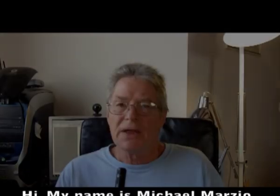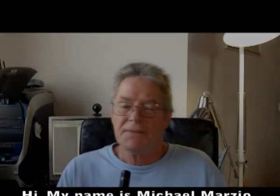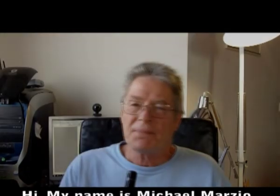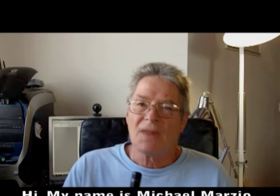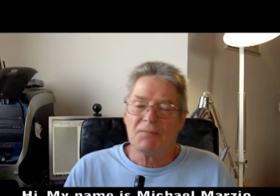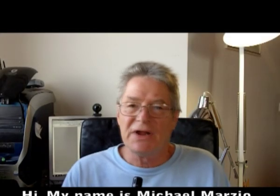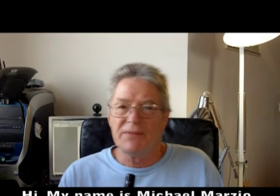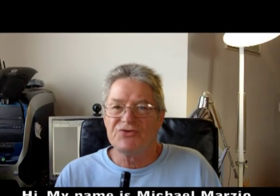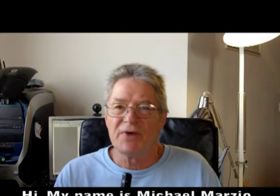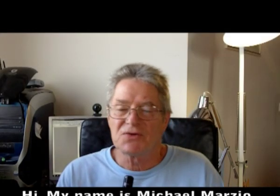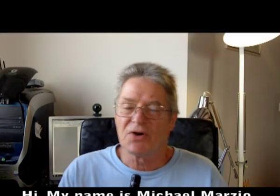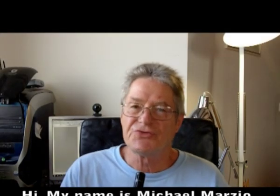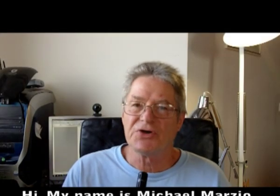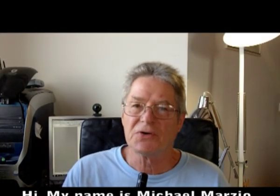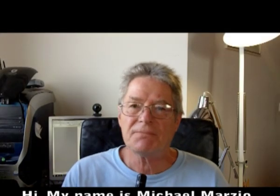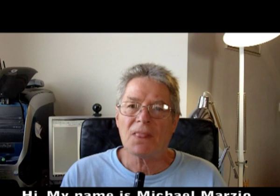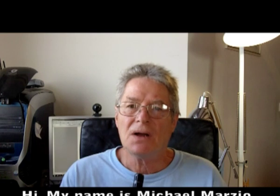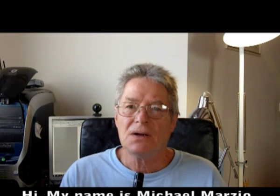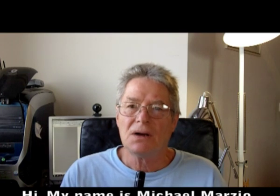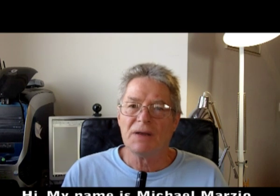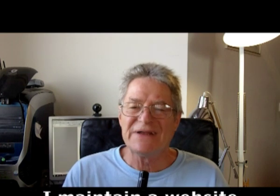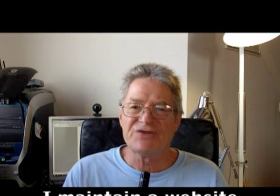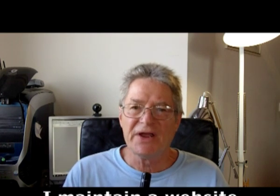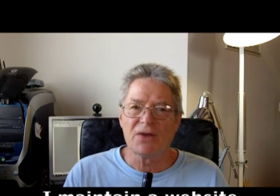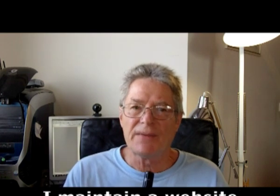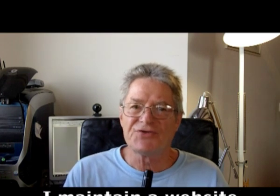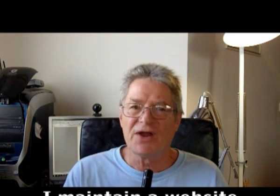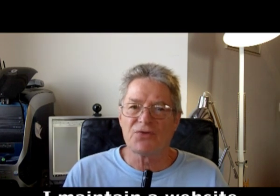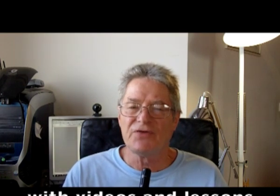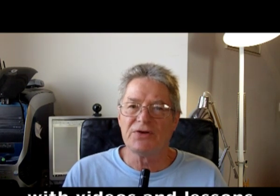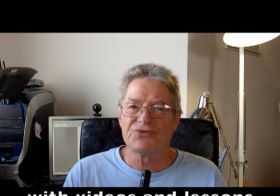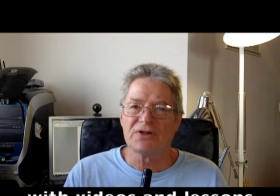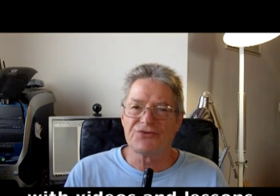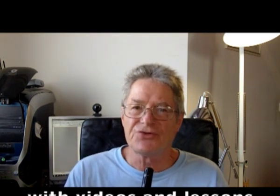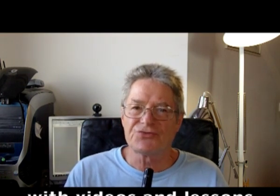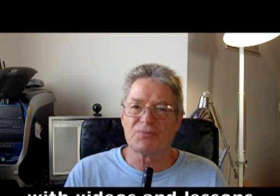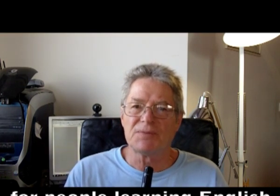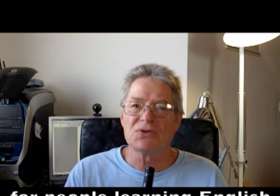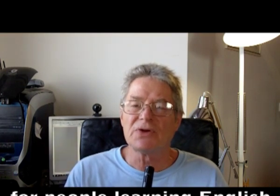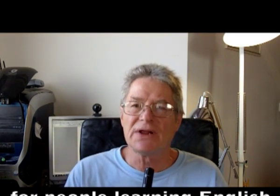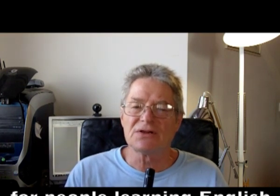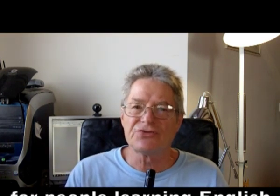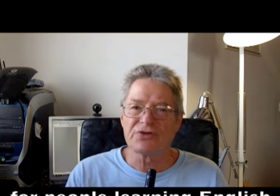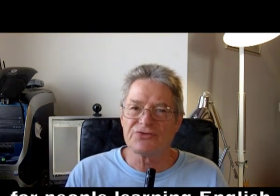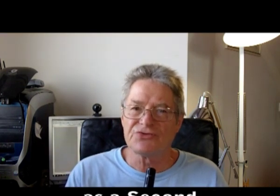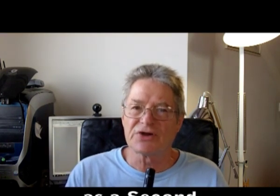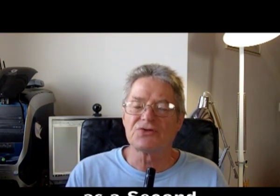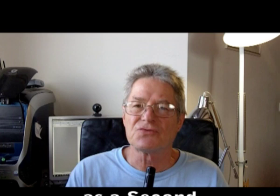Hi, my name is Michael Marzio. I maintain a website with videos and lessons for people learning English as a second or